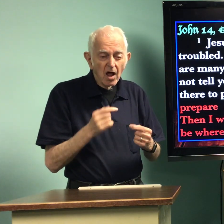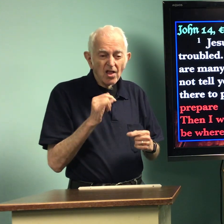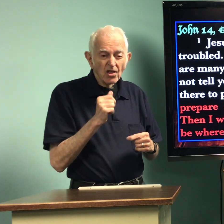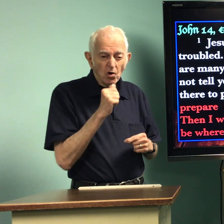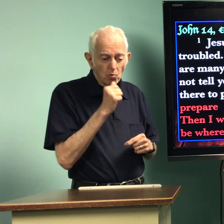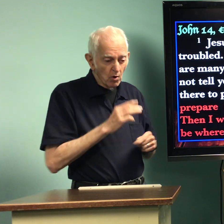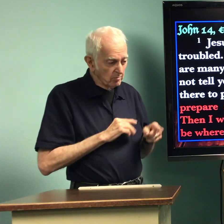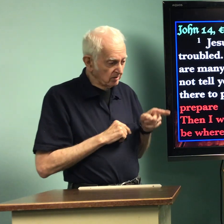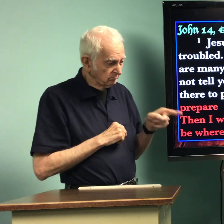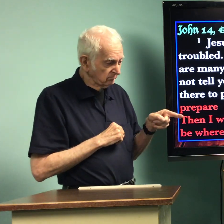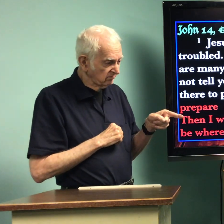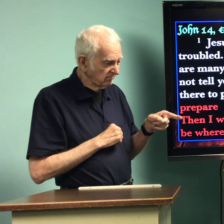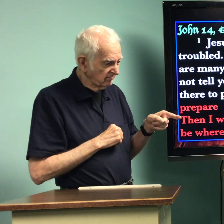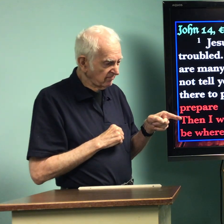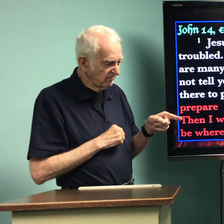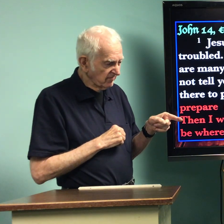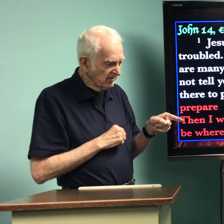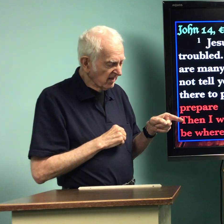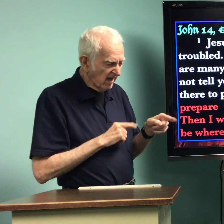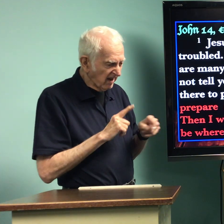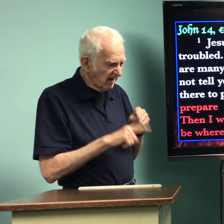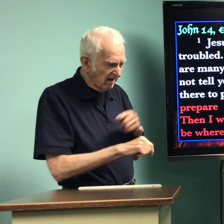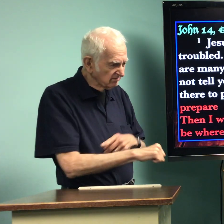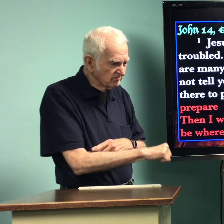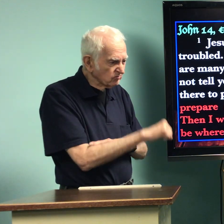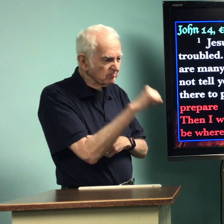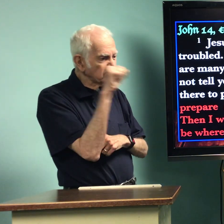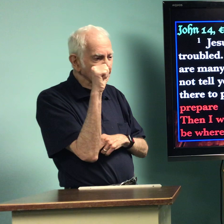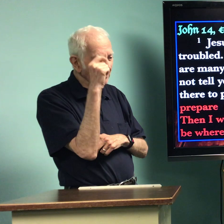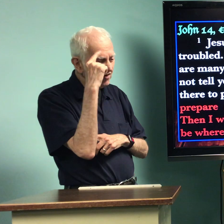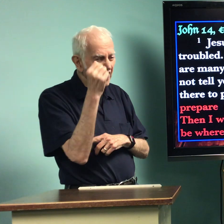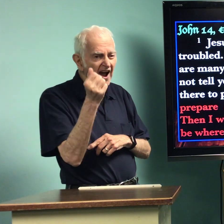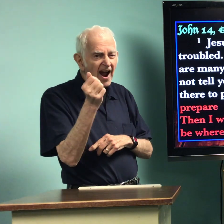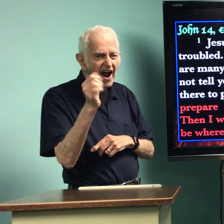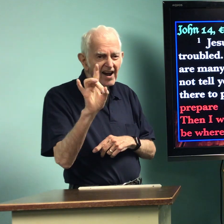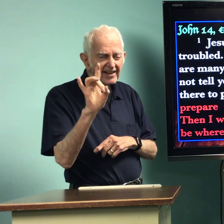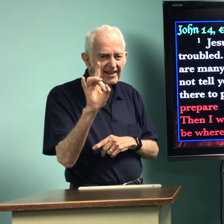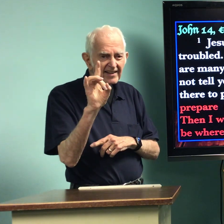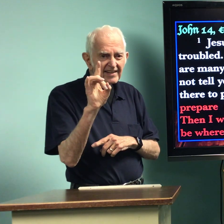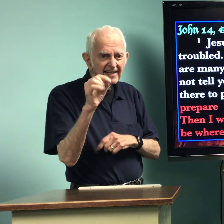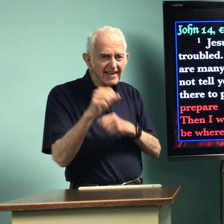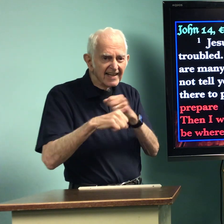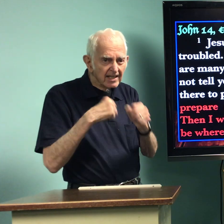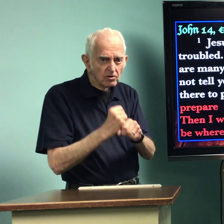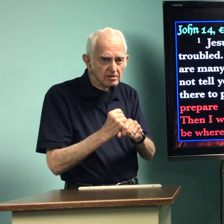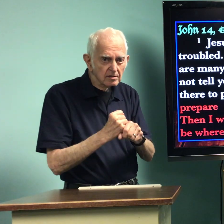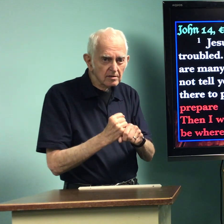sins. The woman who couldn't stand up for 18 years.